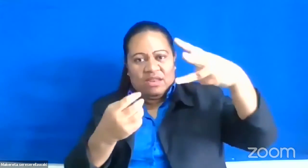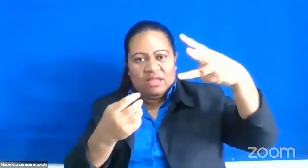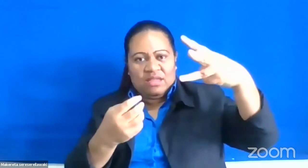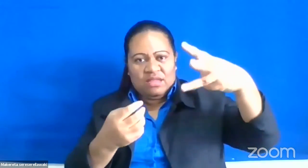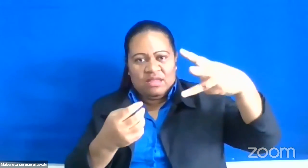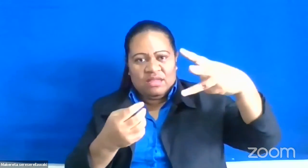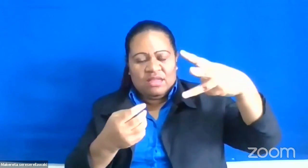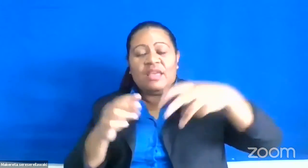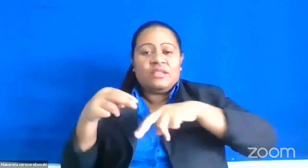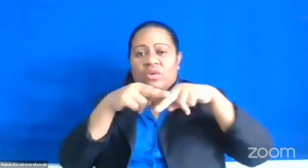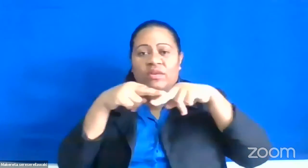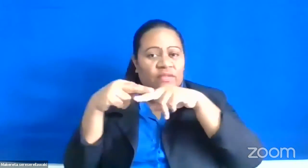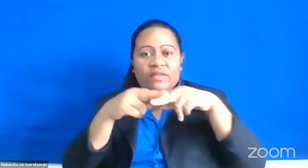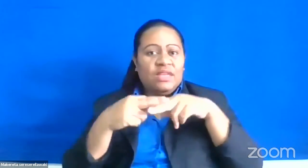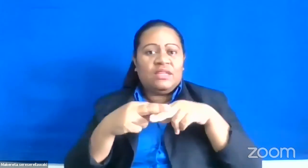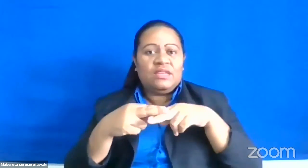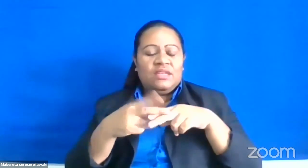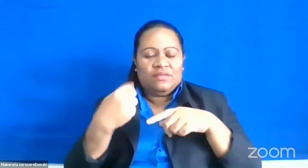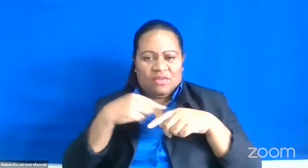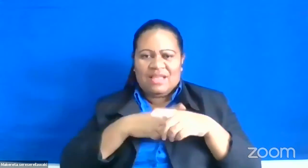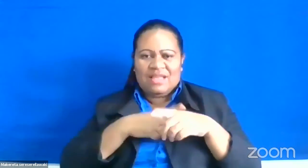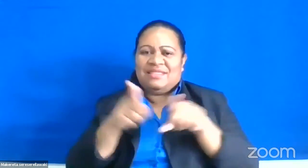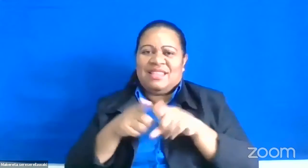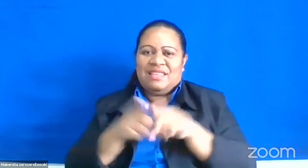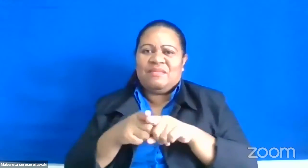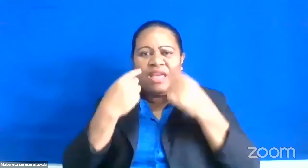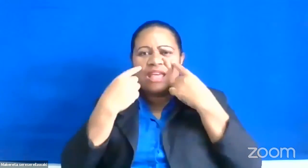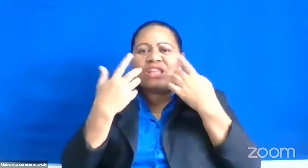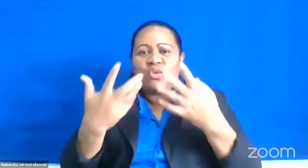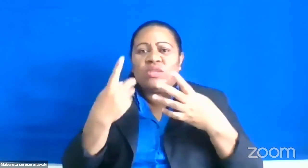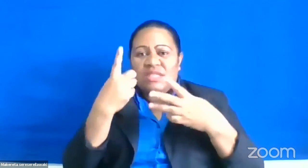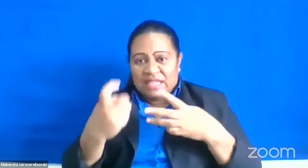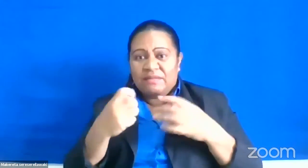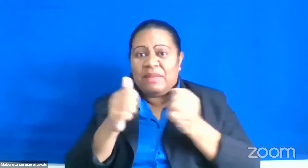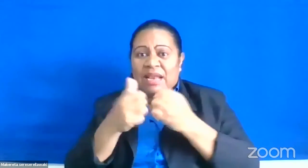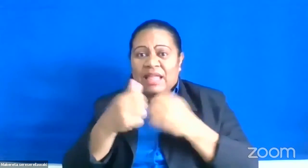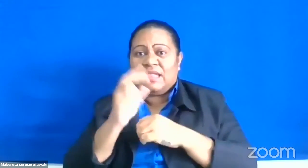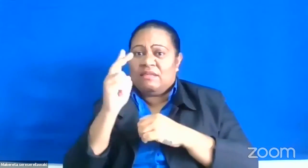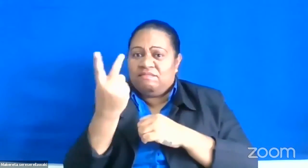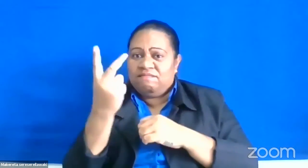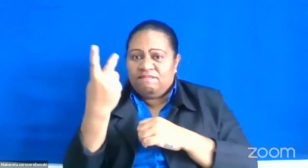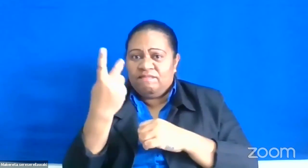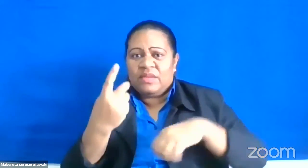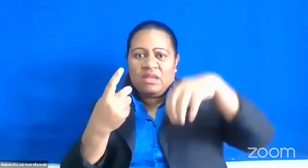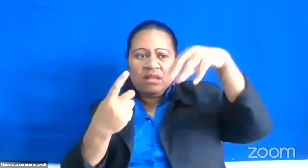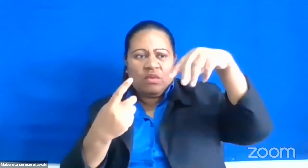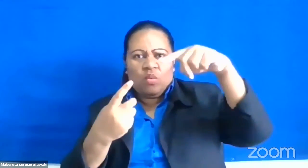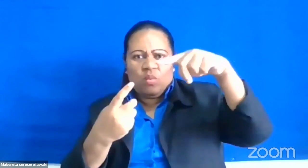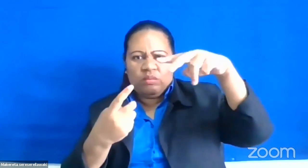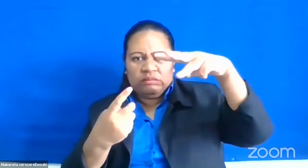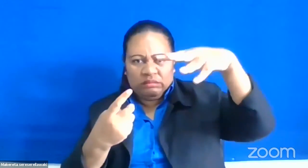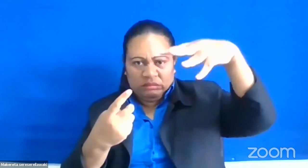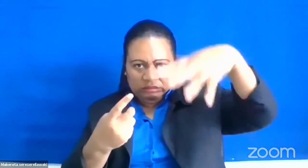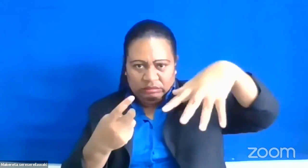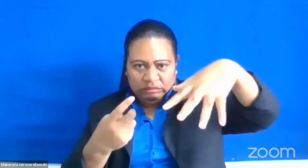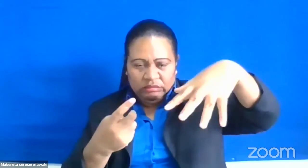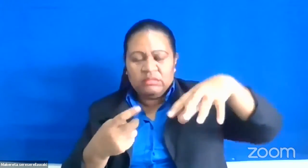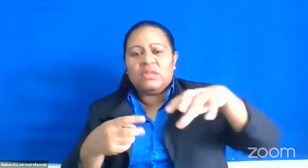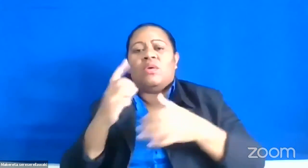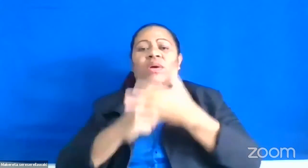uh that is the same and the other interesting thing i found out about breadfruit is the number of breadfruit